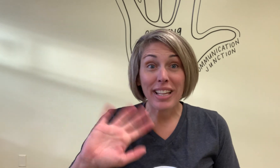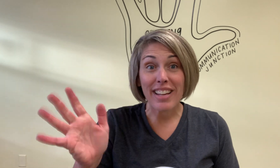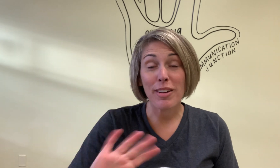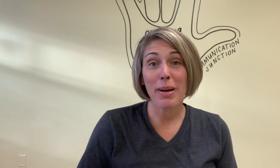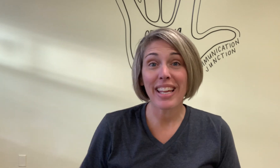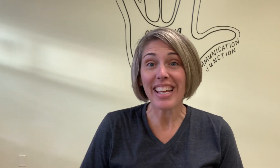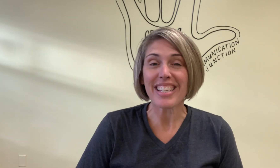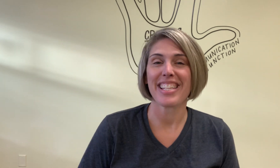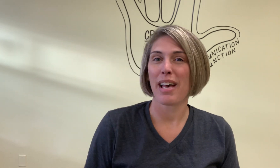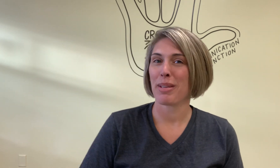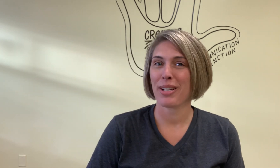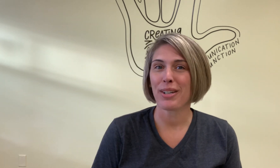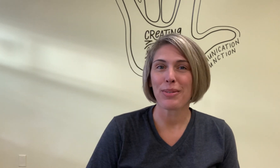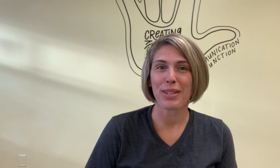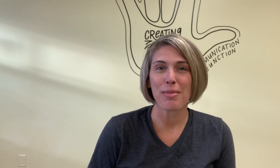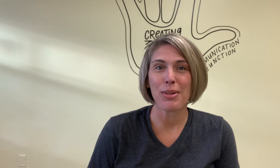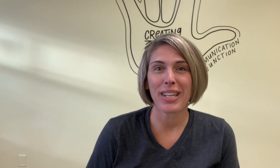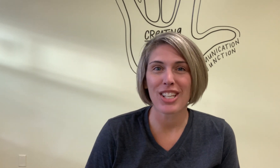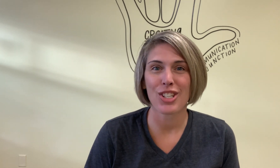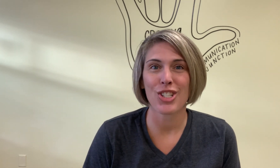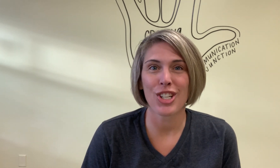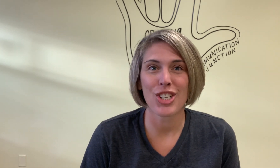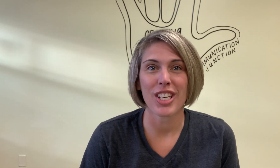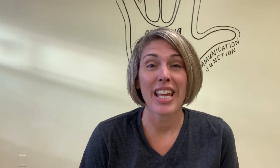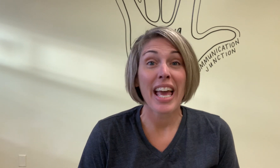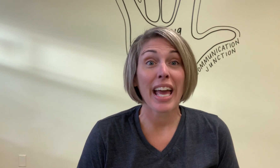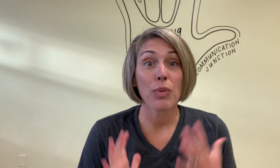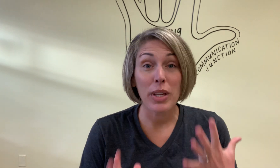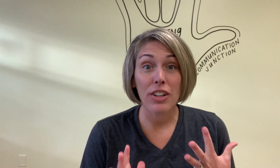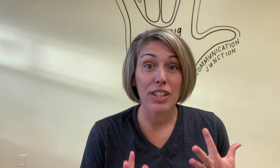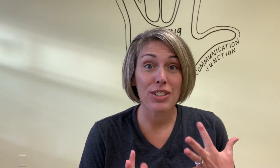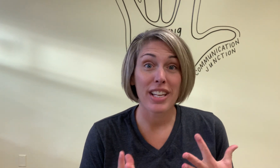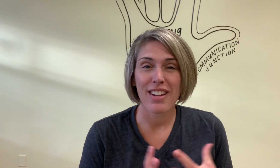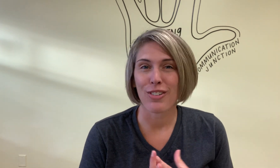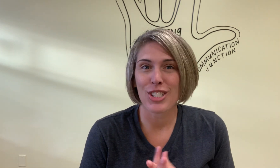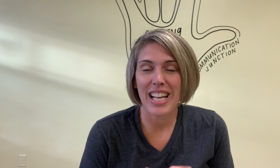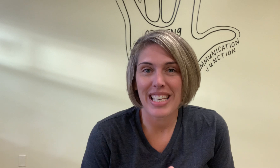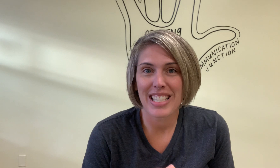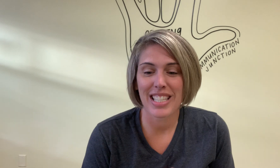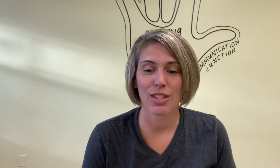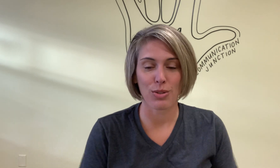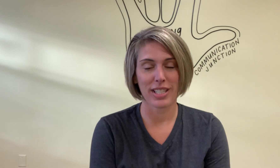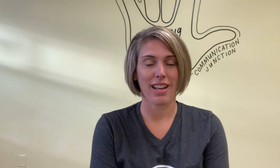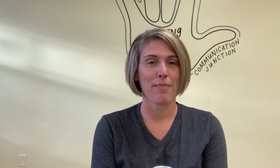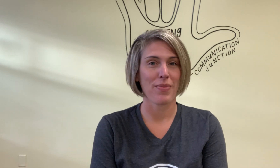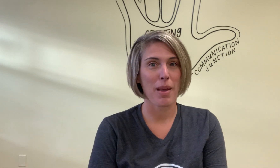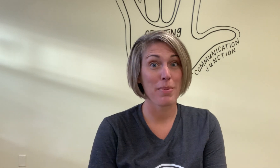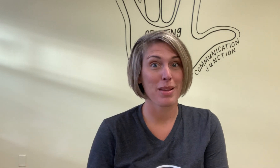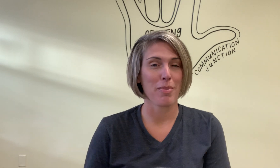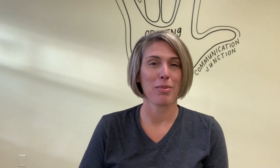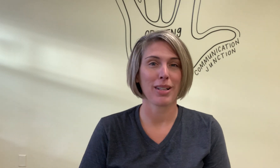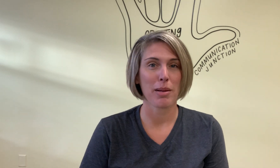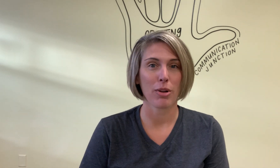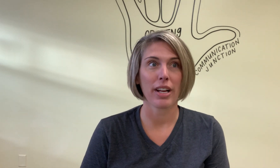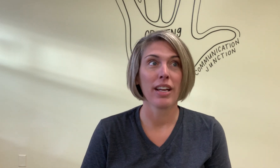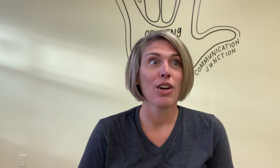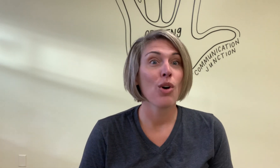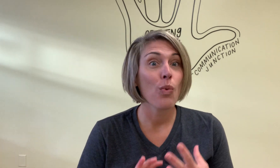morning, everybody. It's Abby Cook with Communication Junction, and we are here today for Sign and Sing Storytime at Pekin Public Library. We